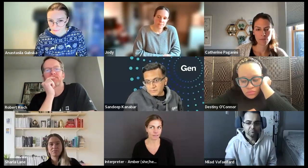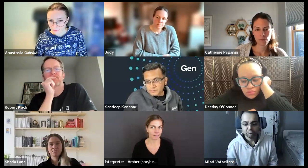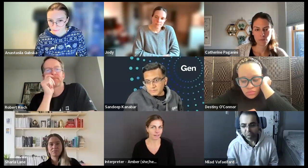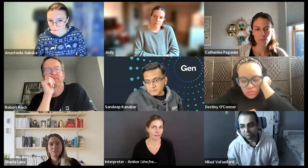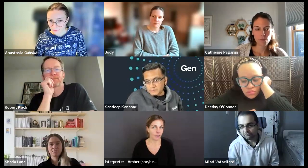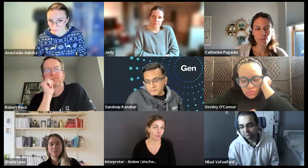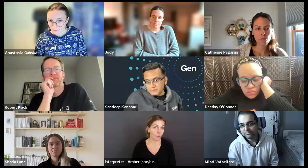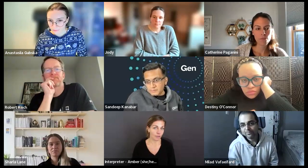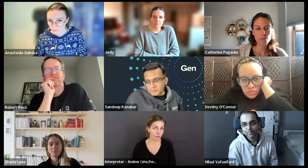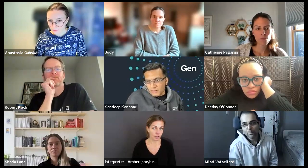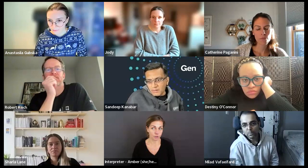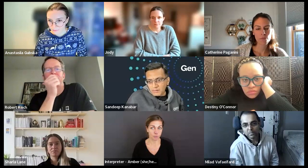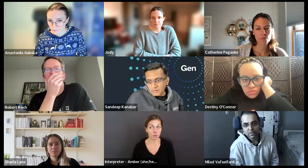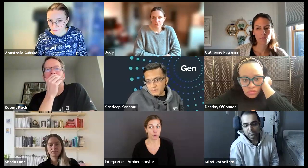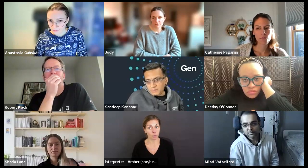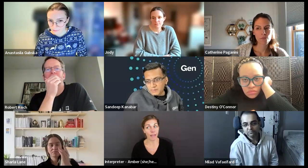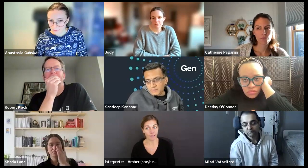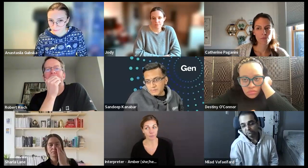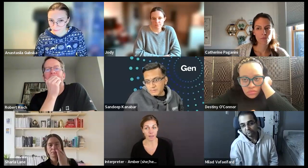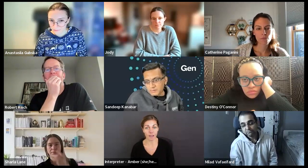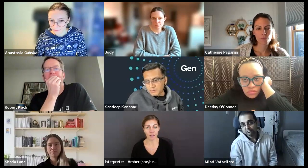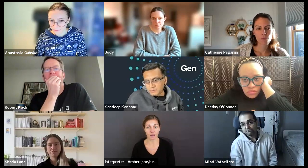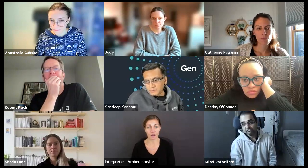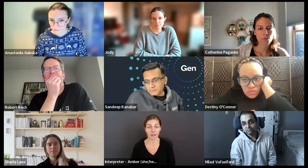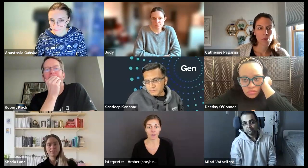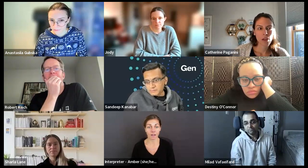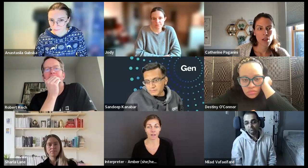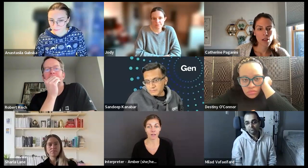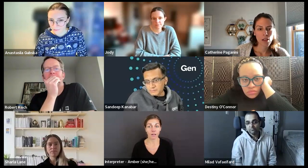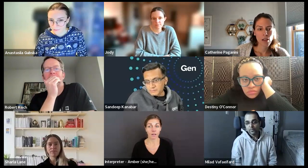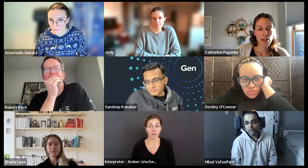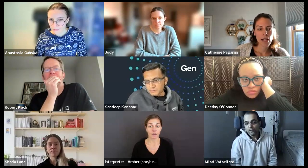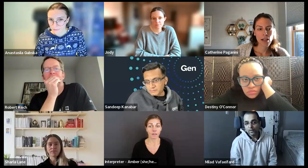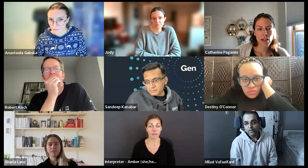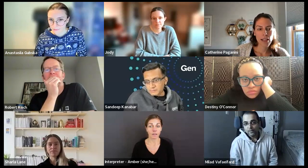as if we got the scholarship or if we have to pay?